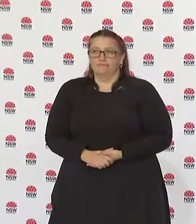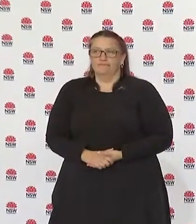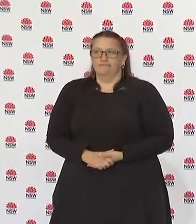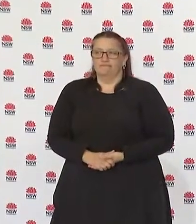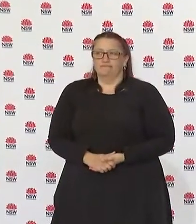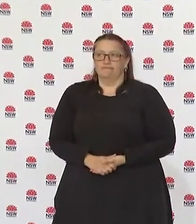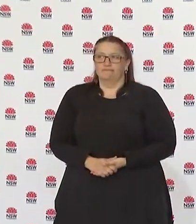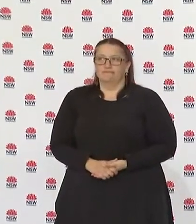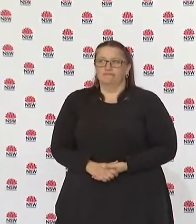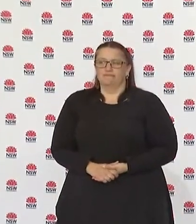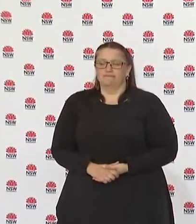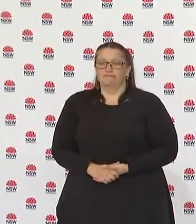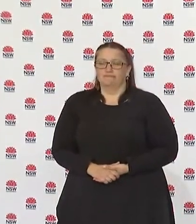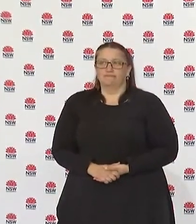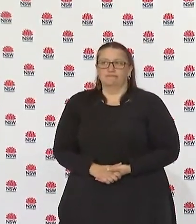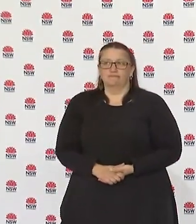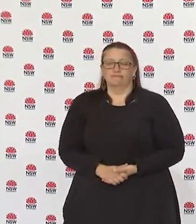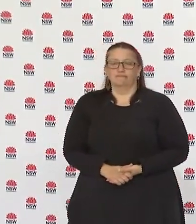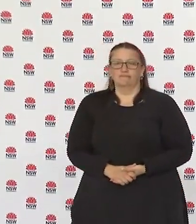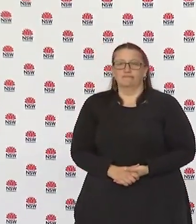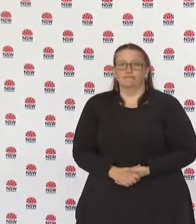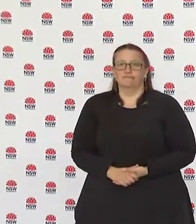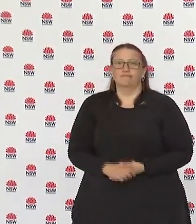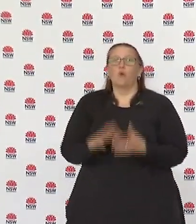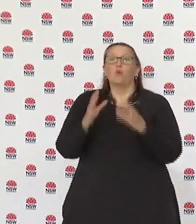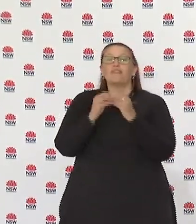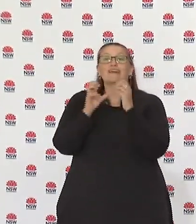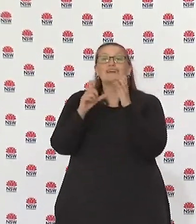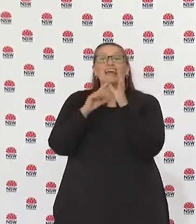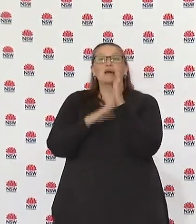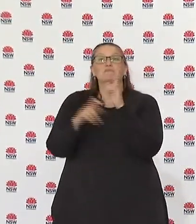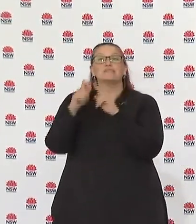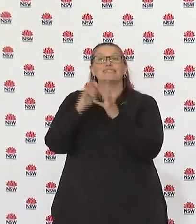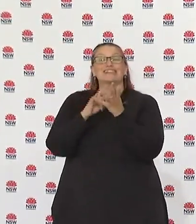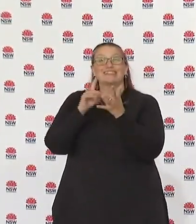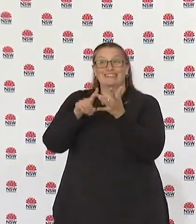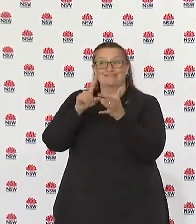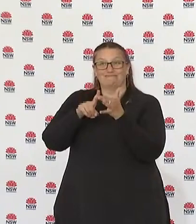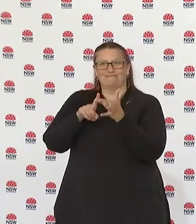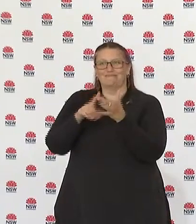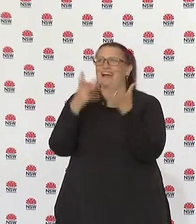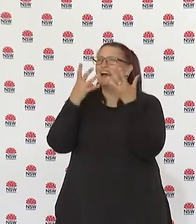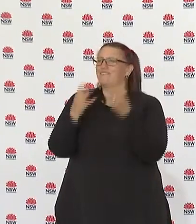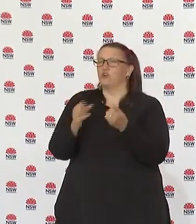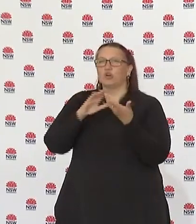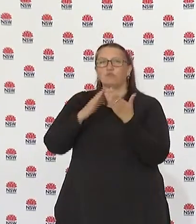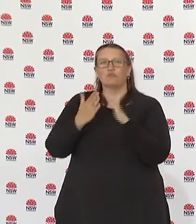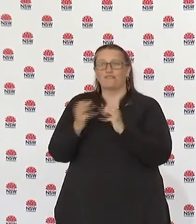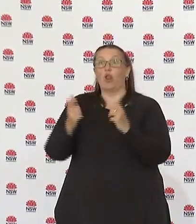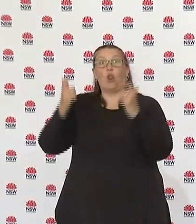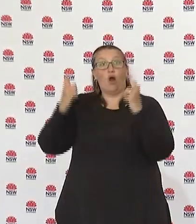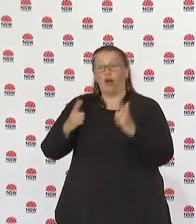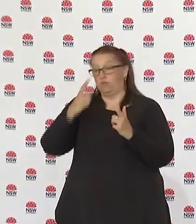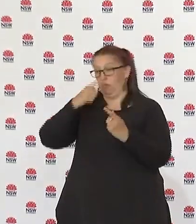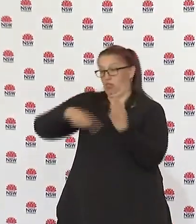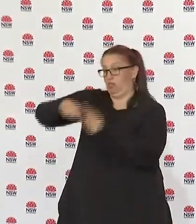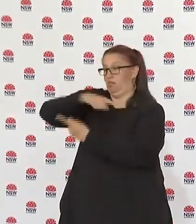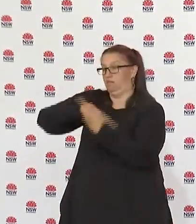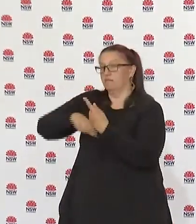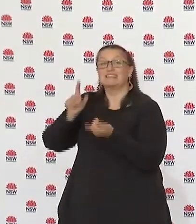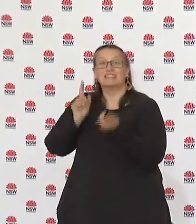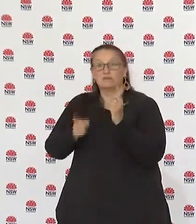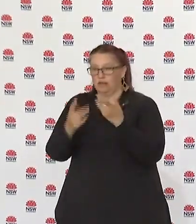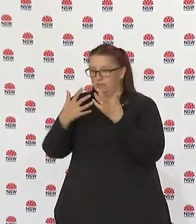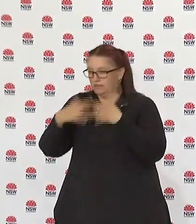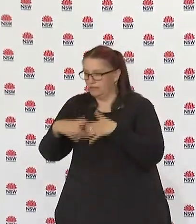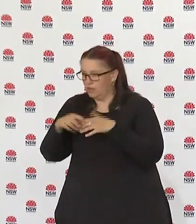Thanks, Premier. So with Campsie, it's a community where we had a lot of cases, and sometimes it's difficult to